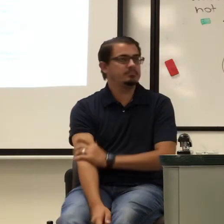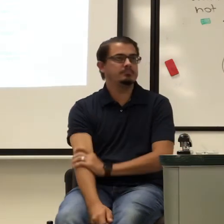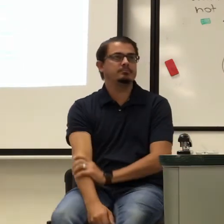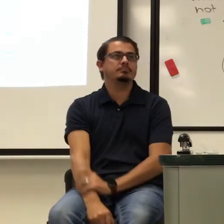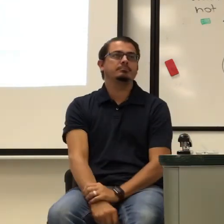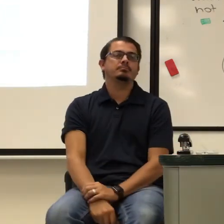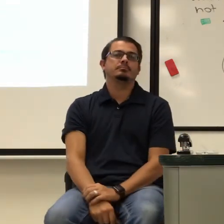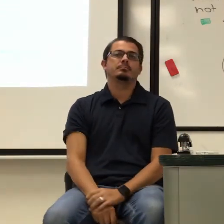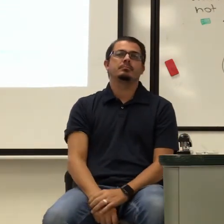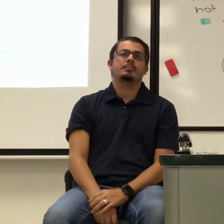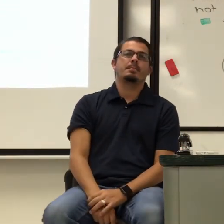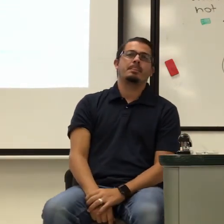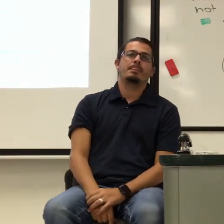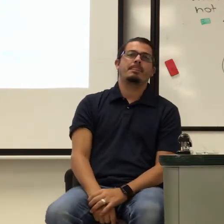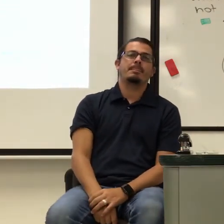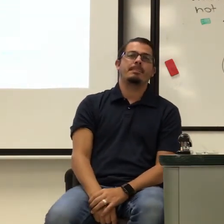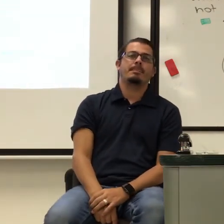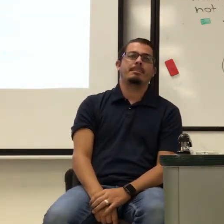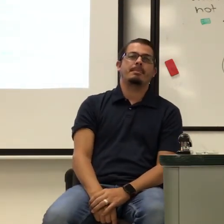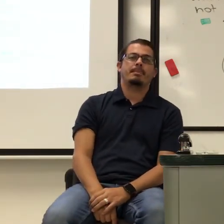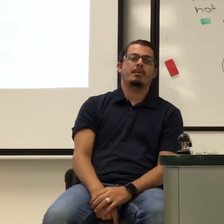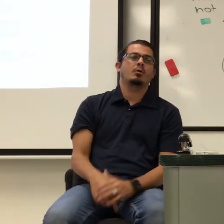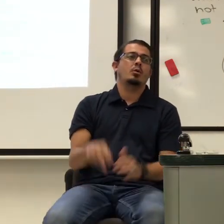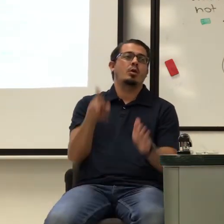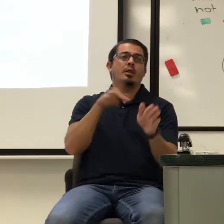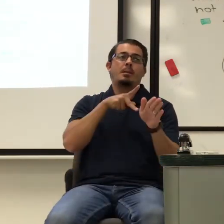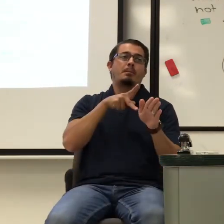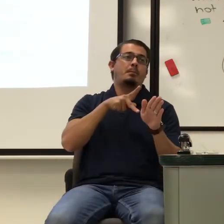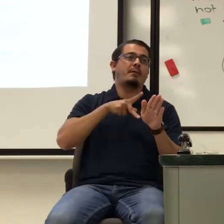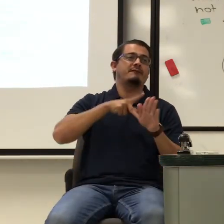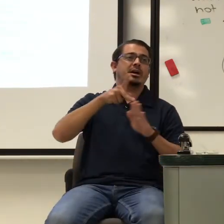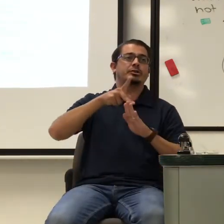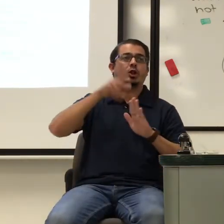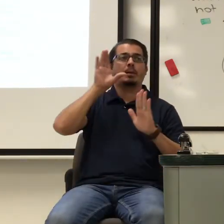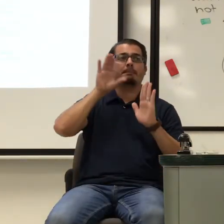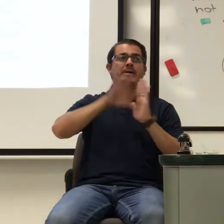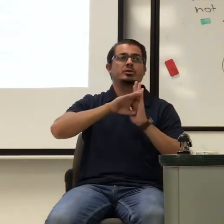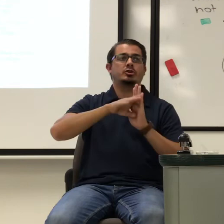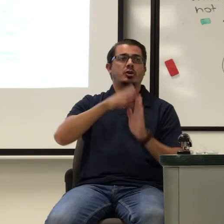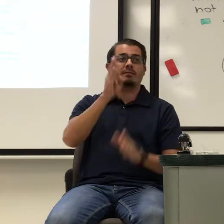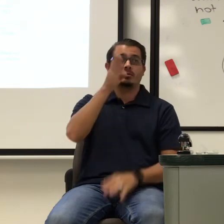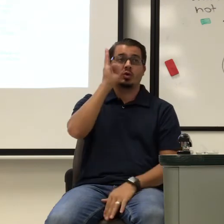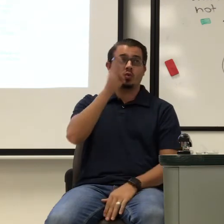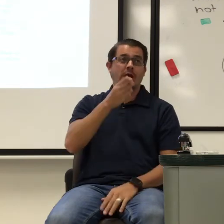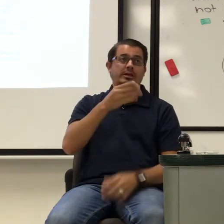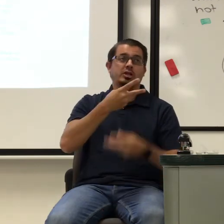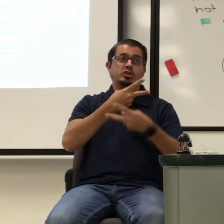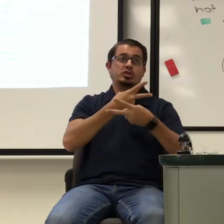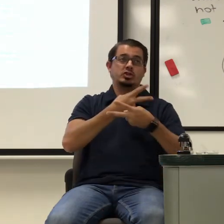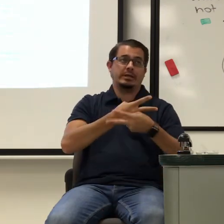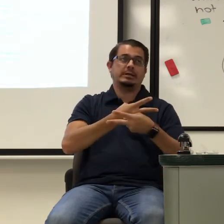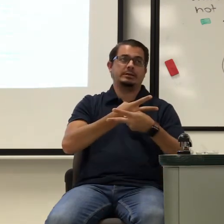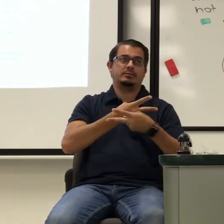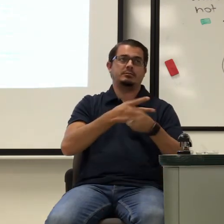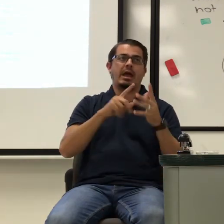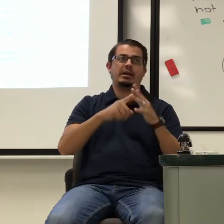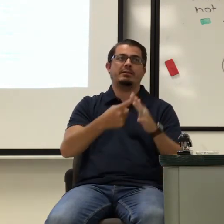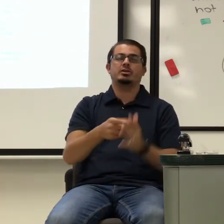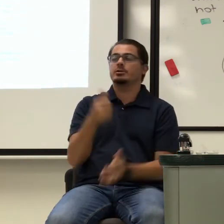Here's the example of, well, it's the professional picture of direct gene activation.